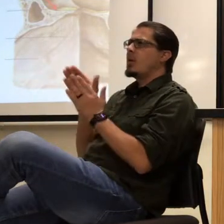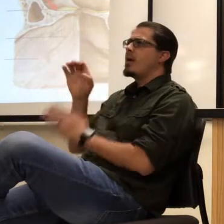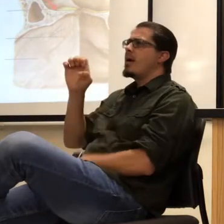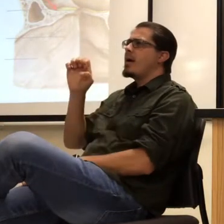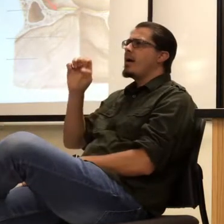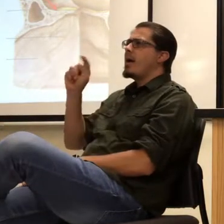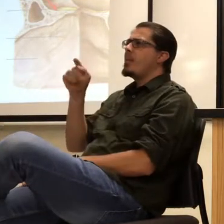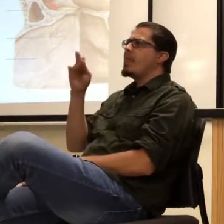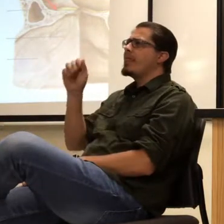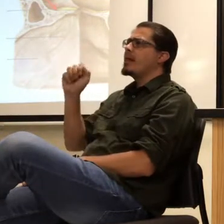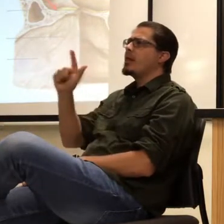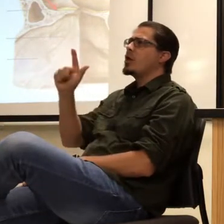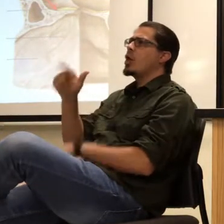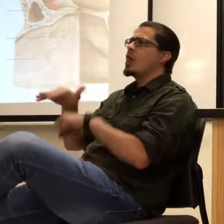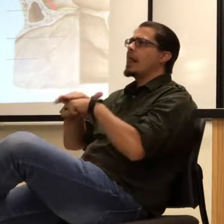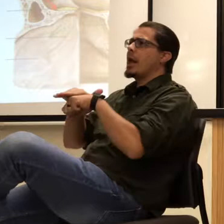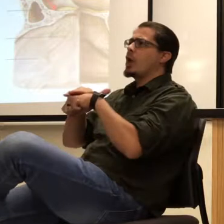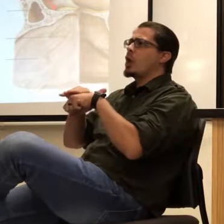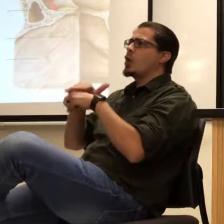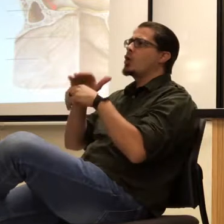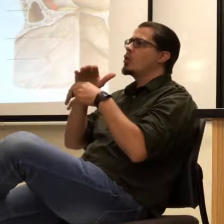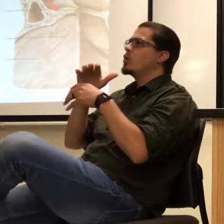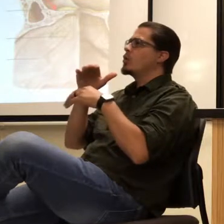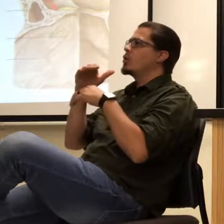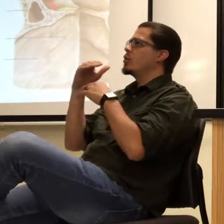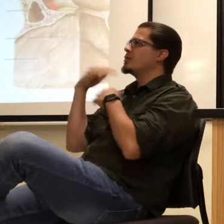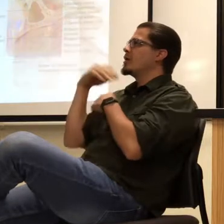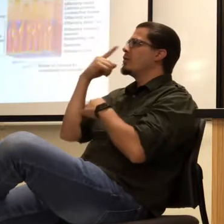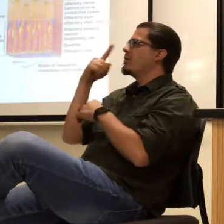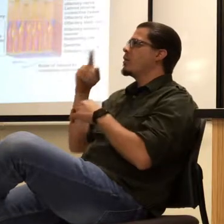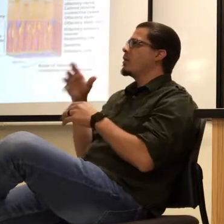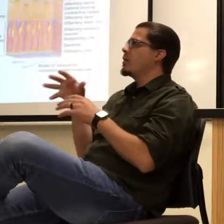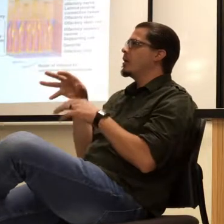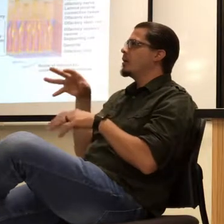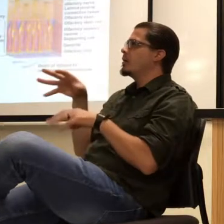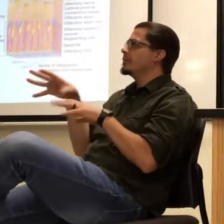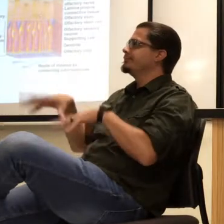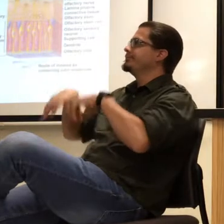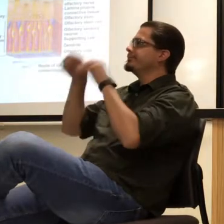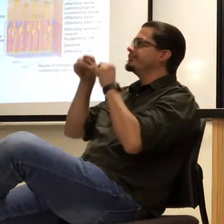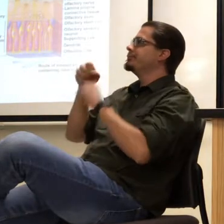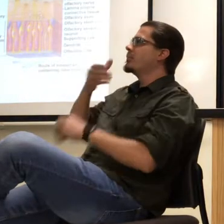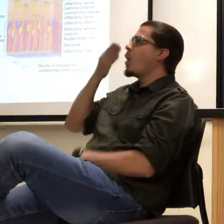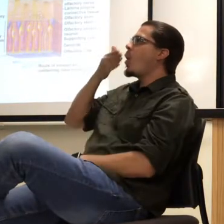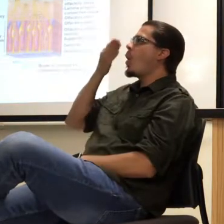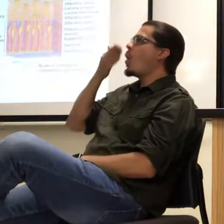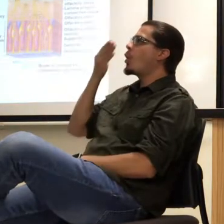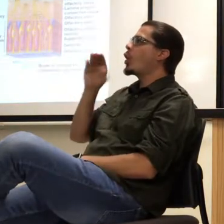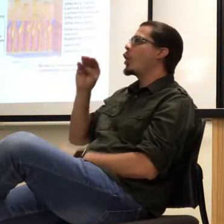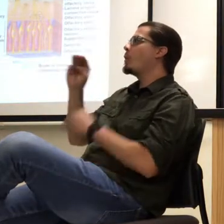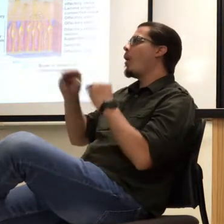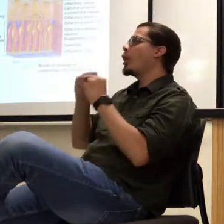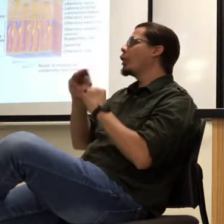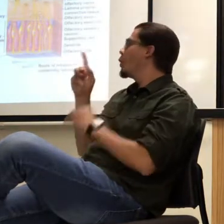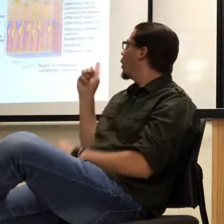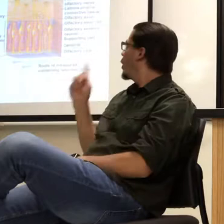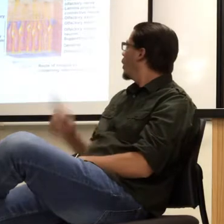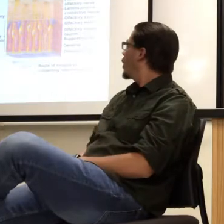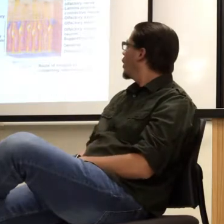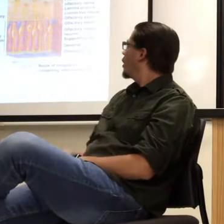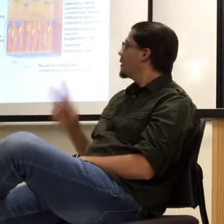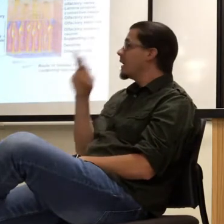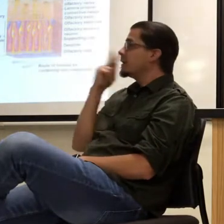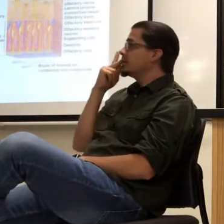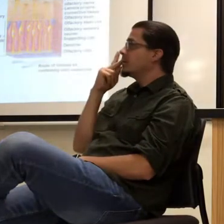layer that's responsible for catching odor molecules. So here's a picture of their function. You can